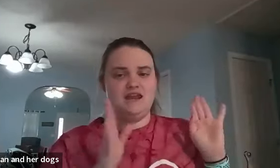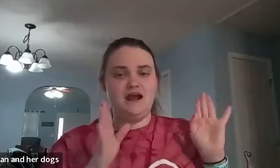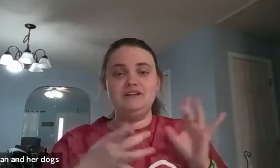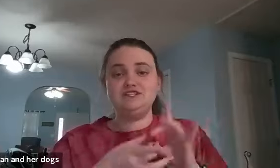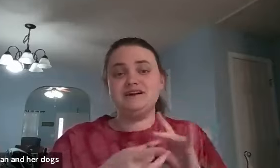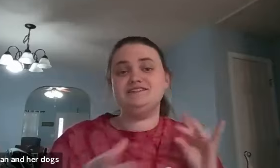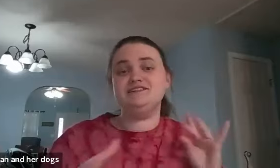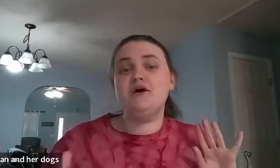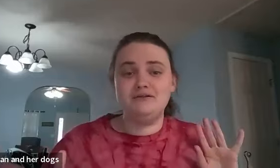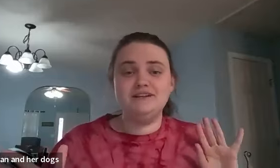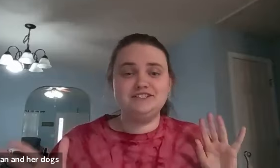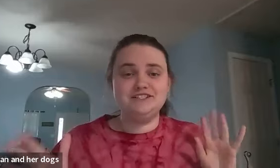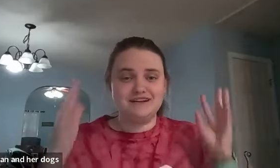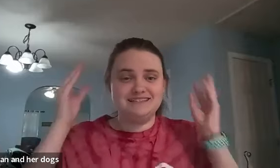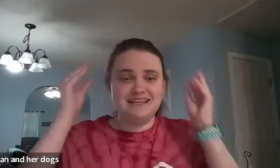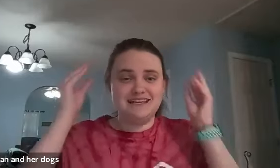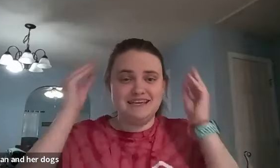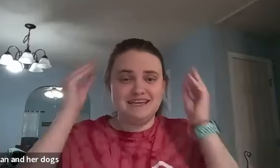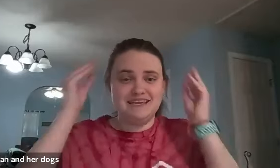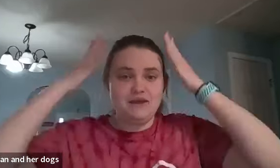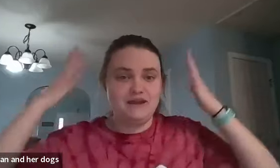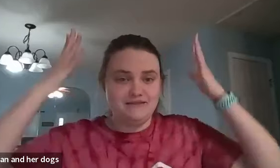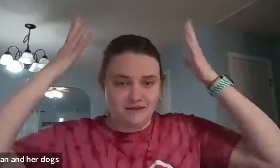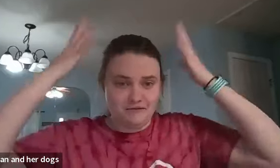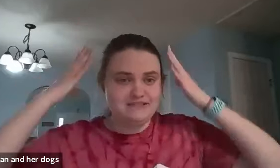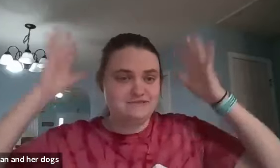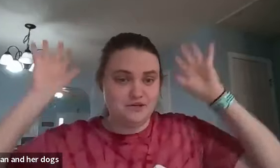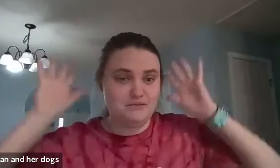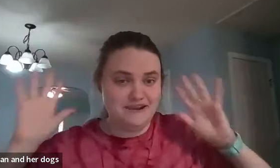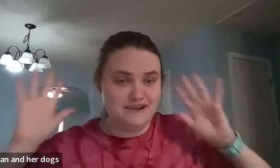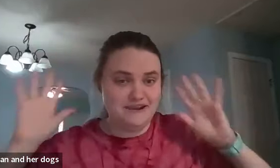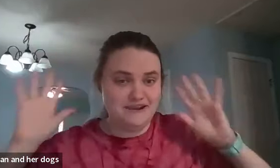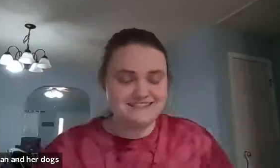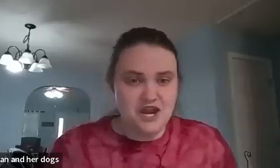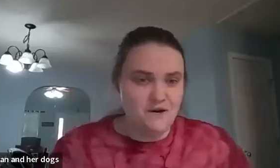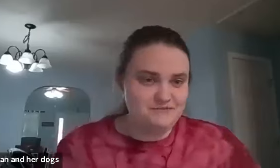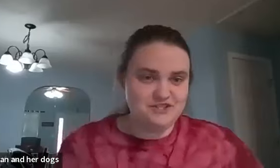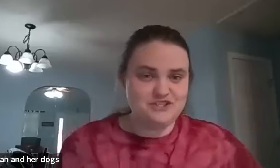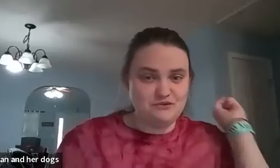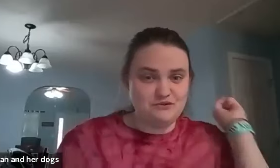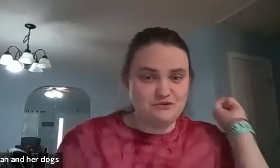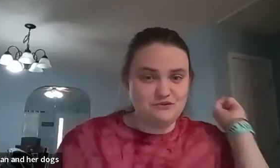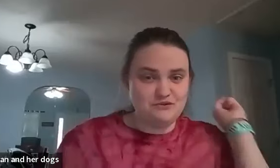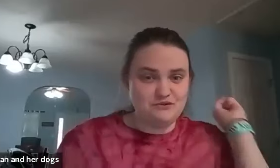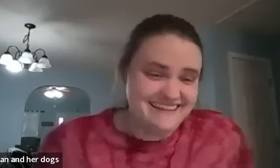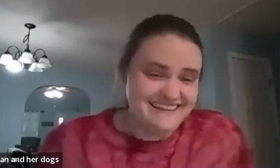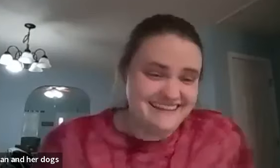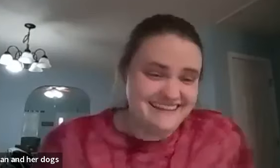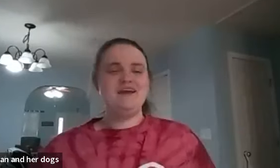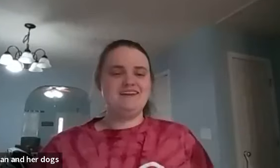I will let you guys go and I will let you guys take like a, have like a break, like a rest for your brain, because I know I'm just throwing so many at y'all. Yeah. Okay.